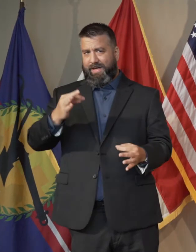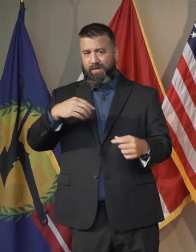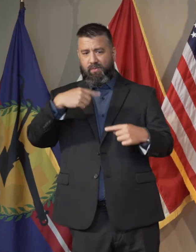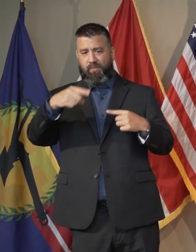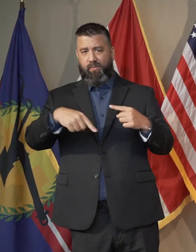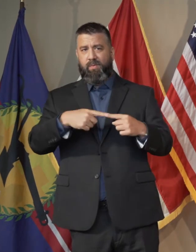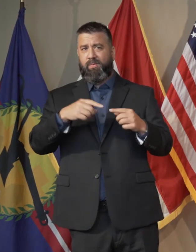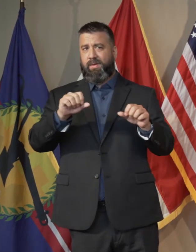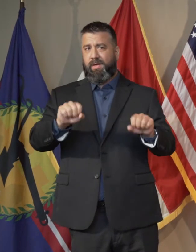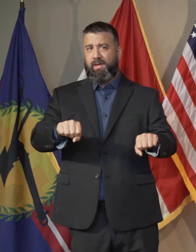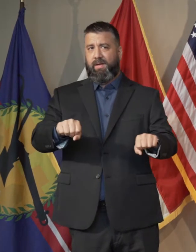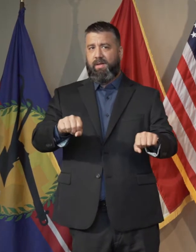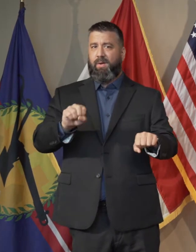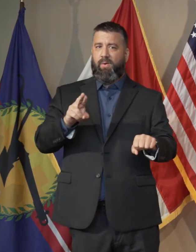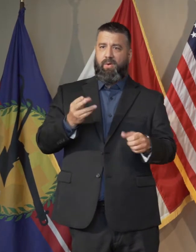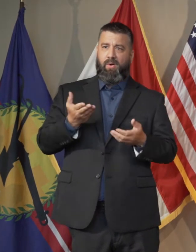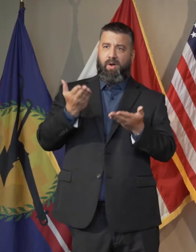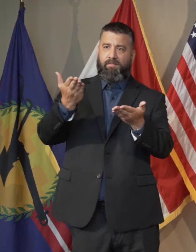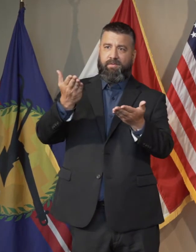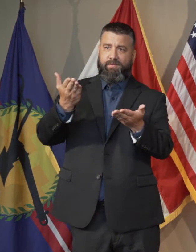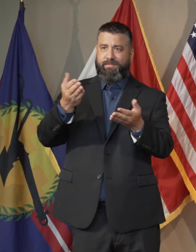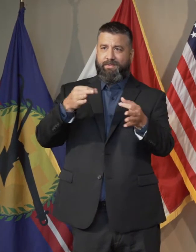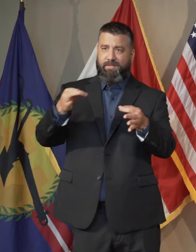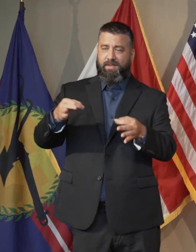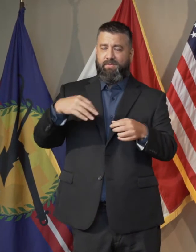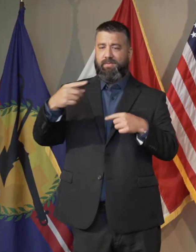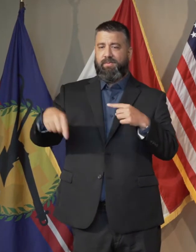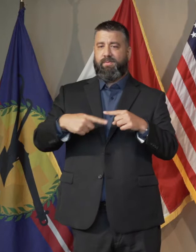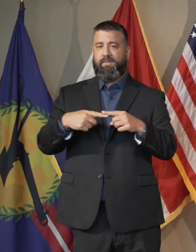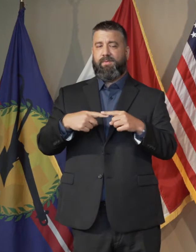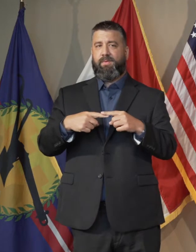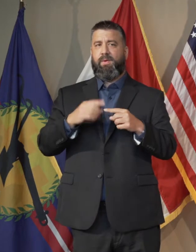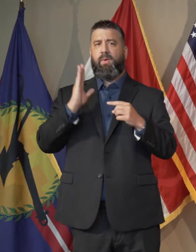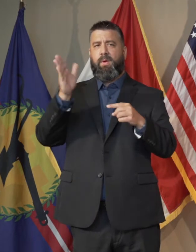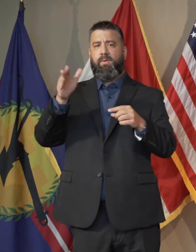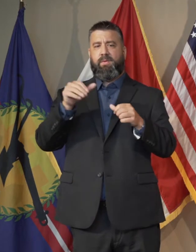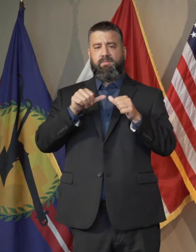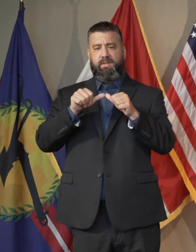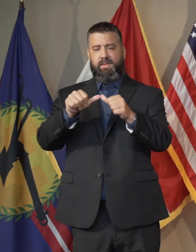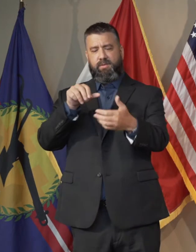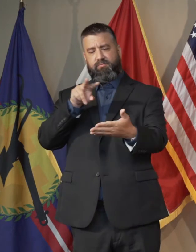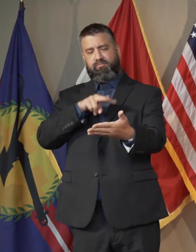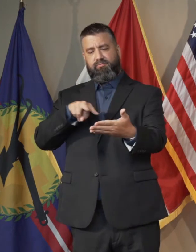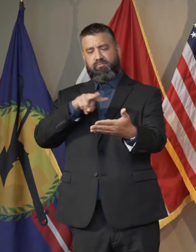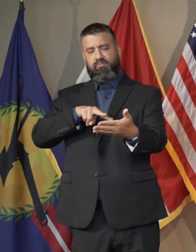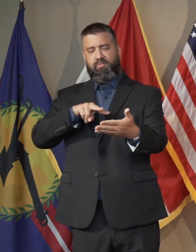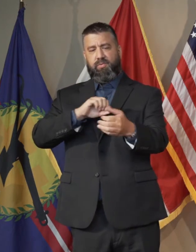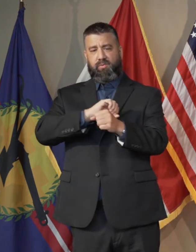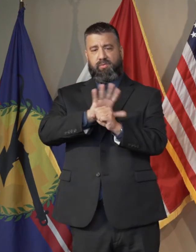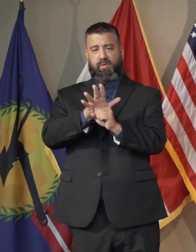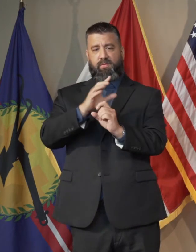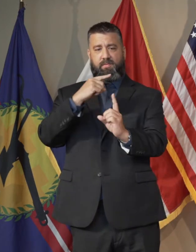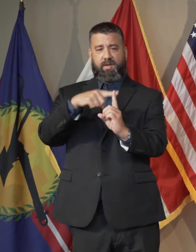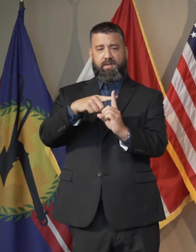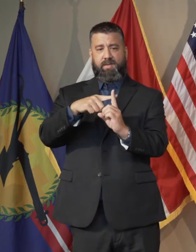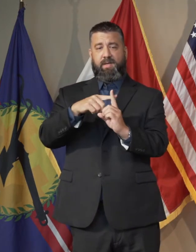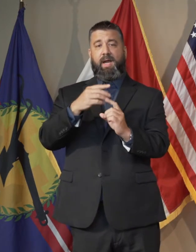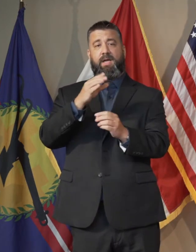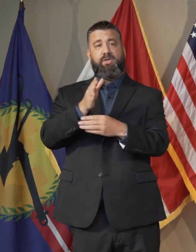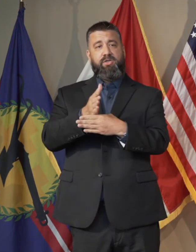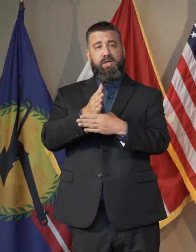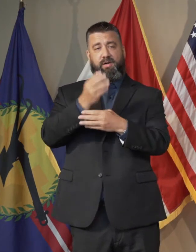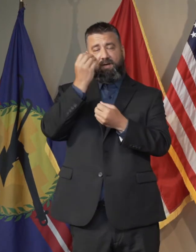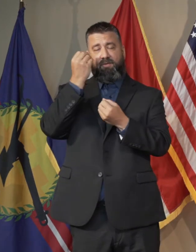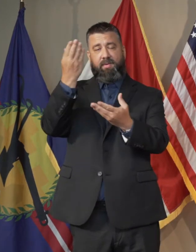time that will be or offer a timetable. We'll continue reviewing cases and sharing information and data points on our website